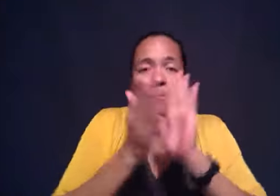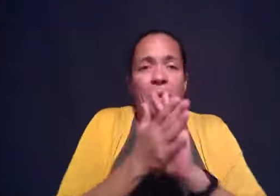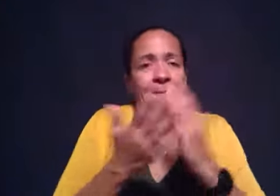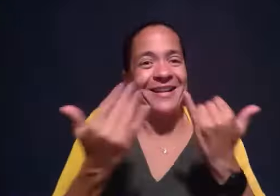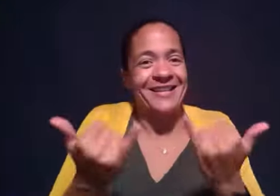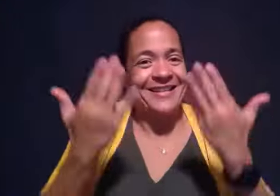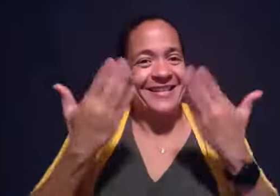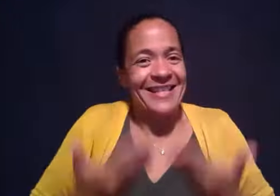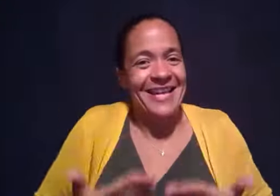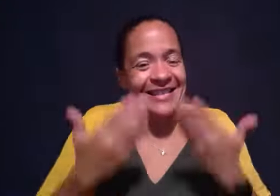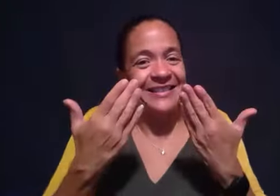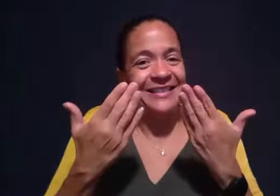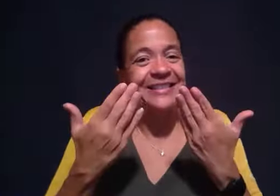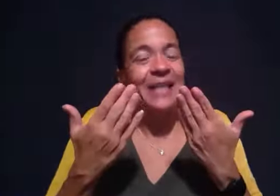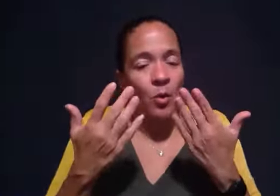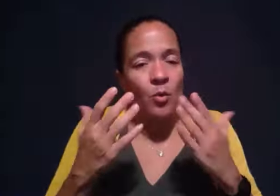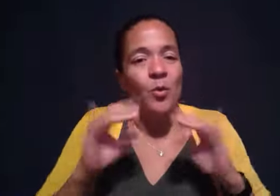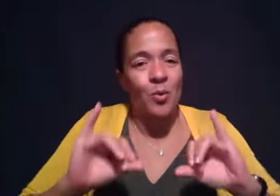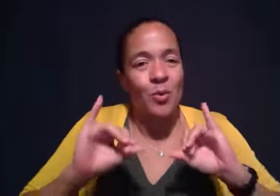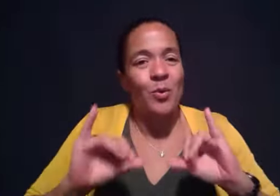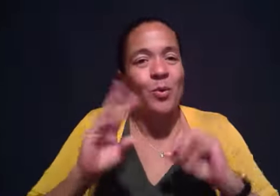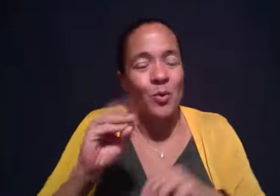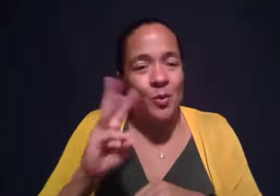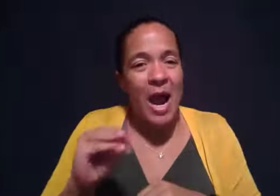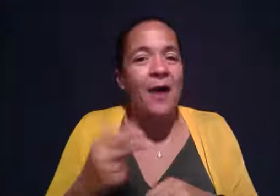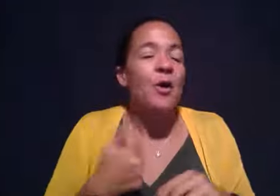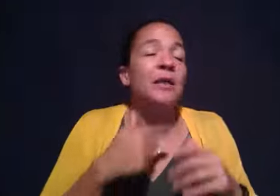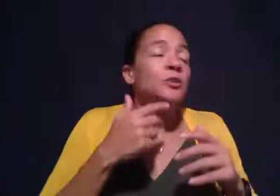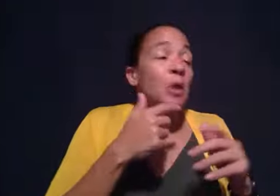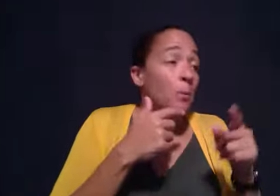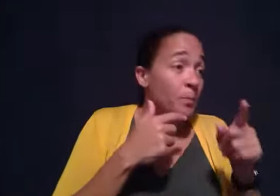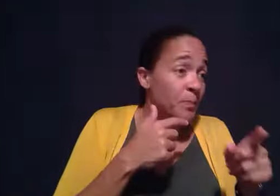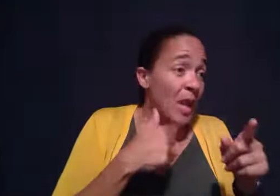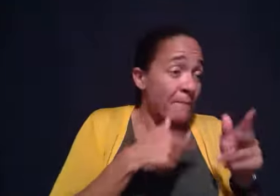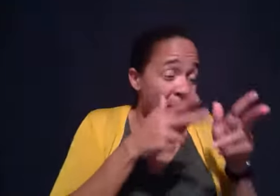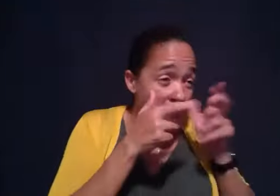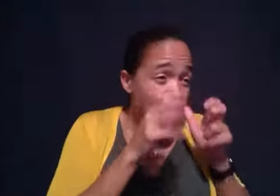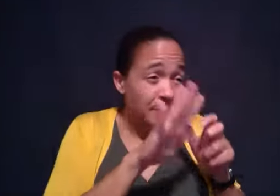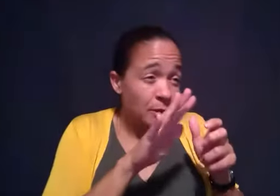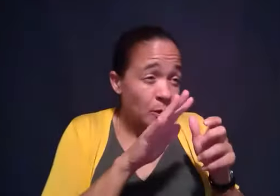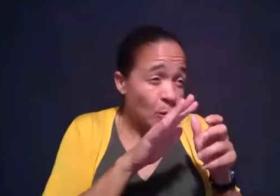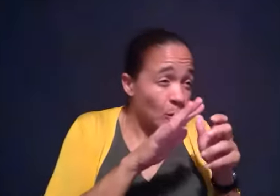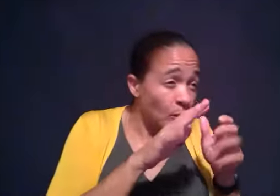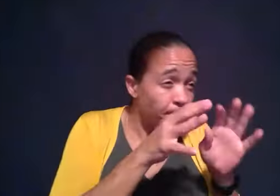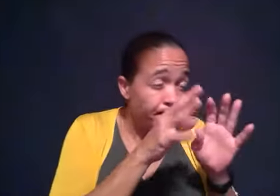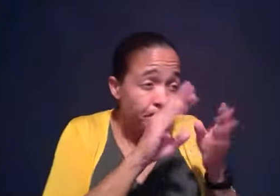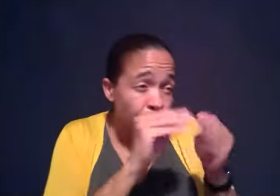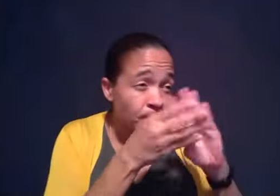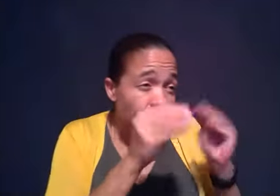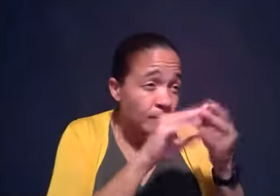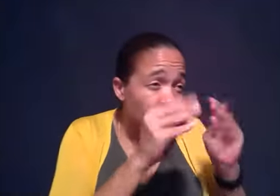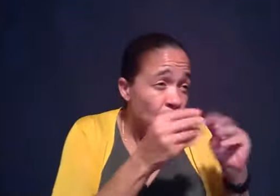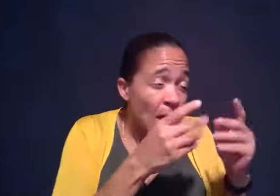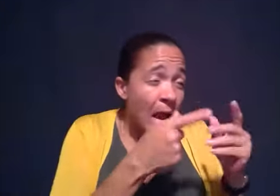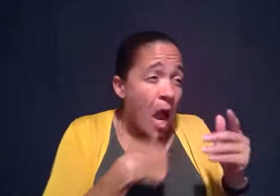trying to listen to the words that you're saying, and I'm listening for some secret that's going to keep me sober, and I'm not hearing it. Bless your